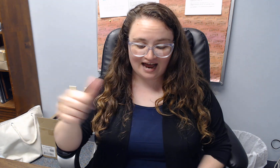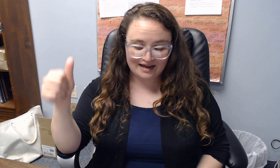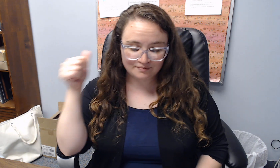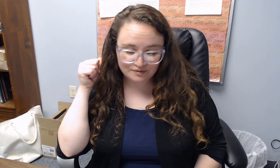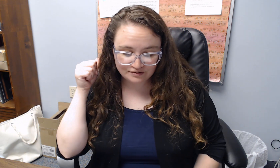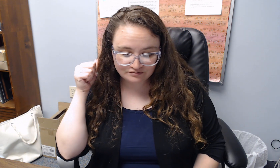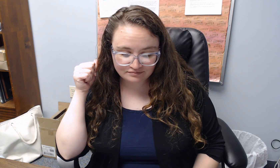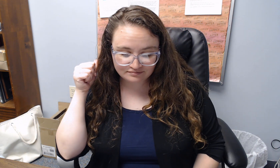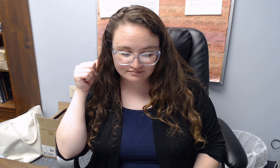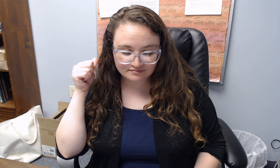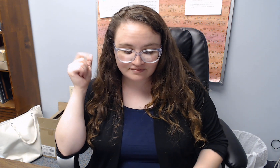Undeniable,